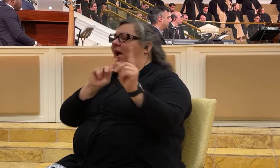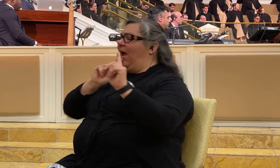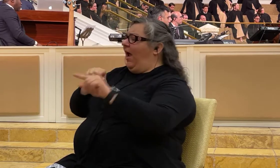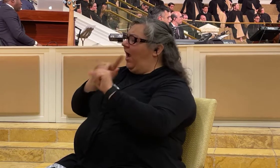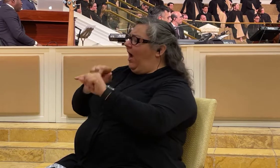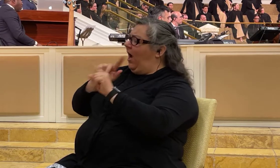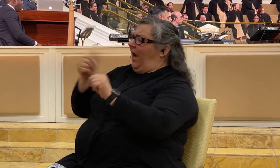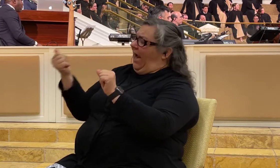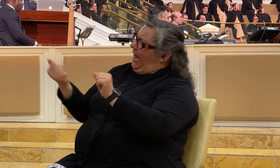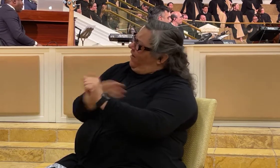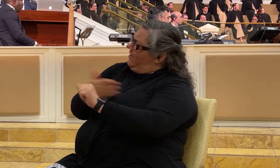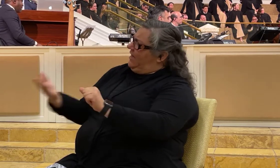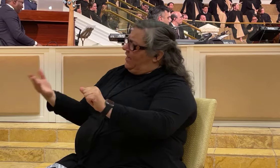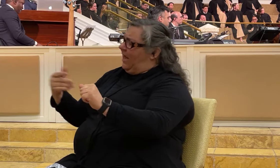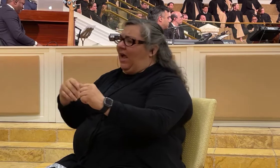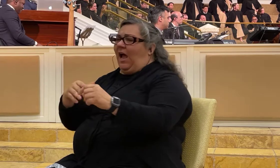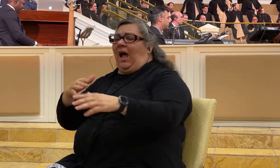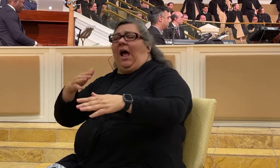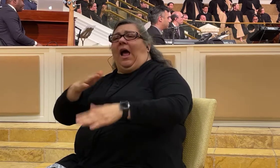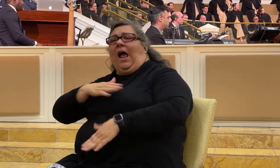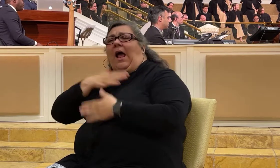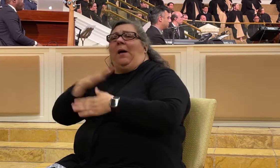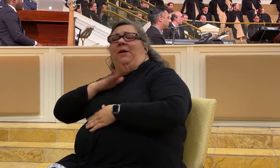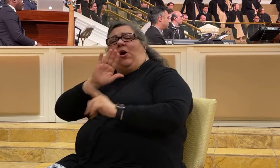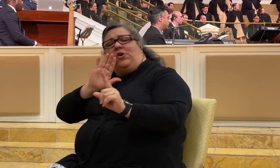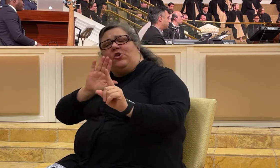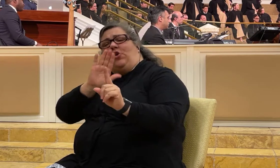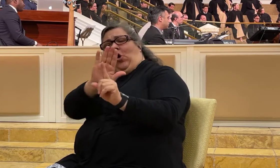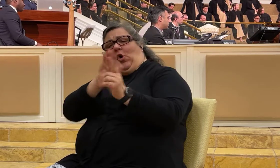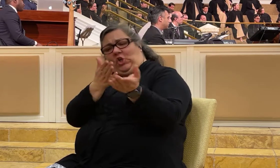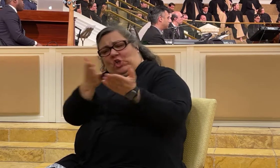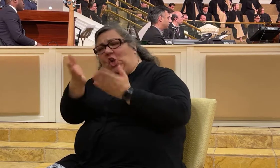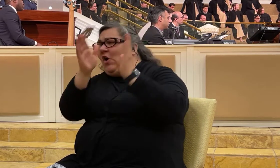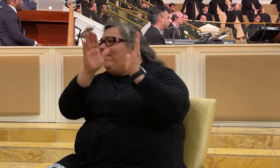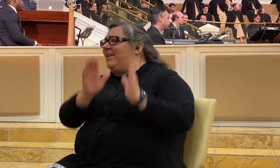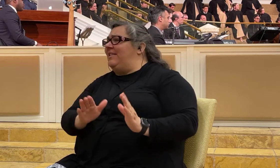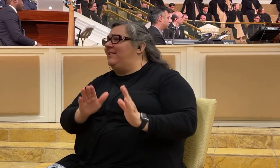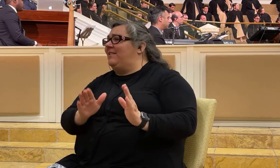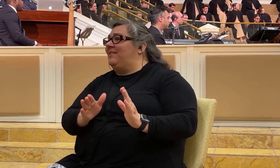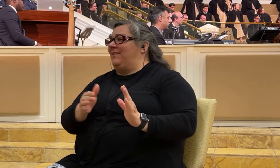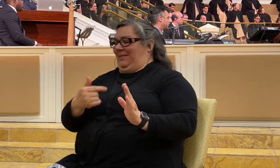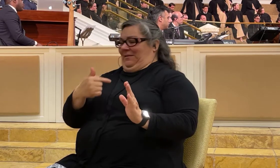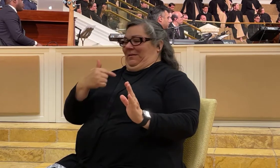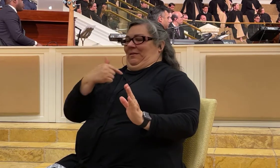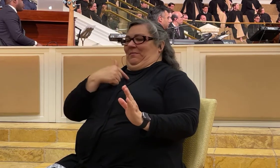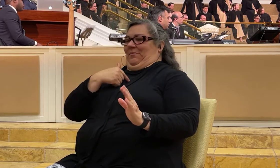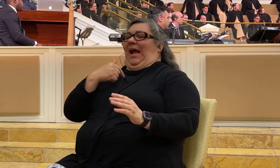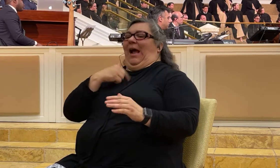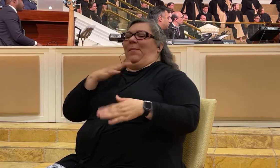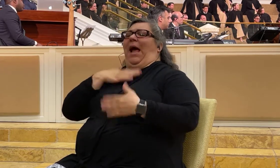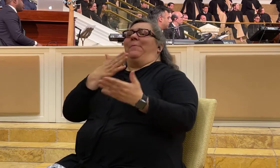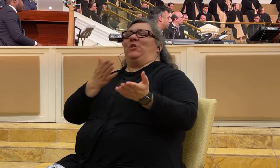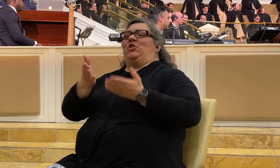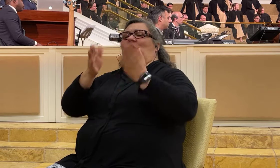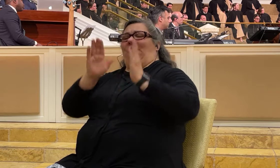Happy are thy servants. That's me. I'm a happy